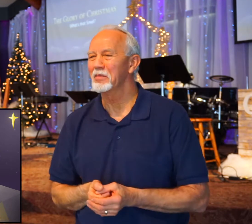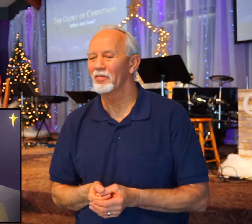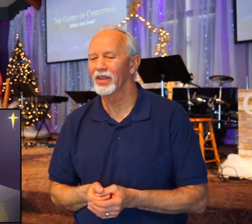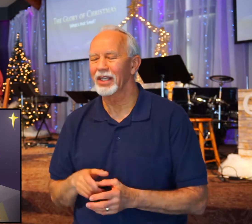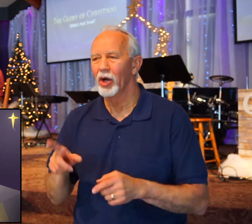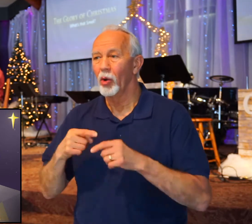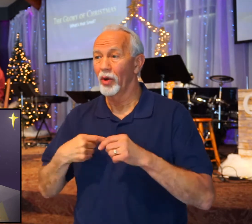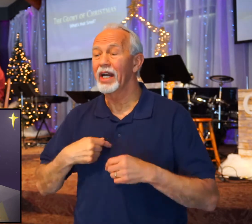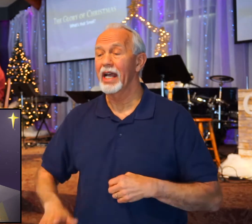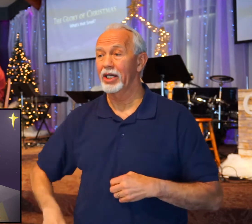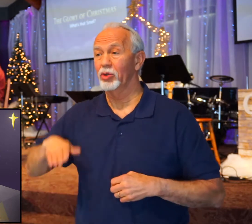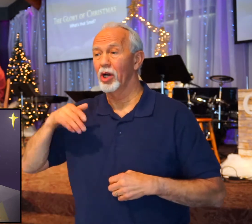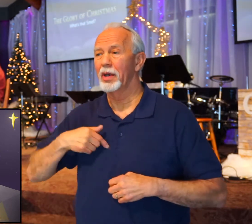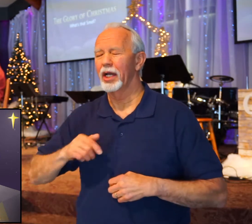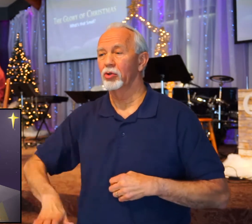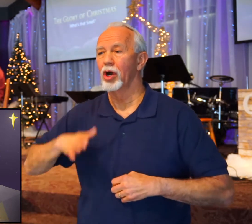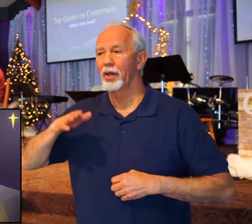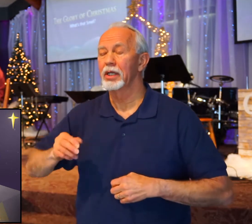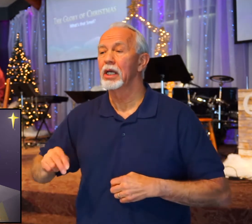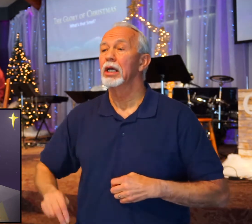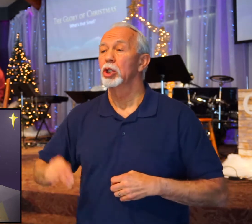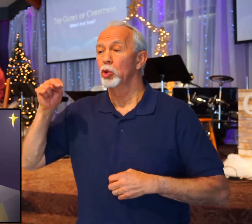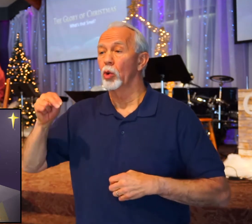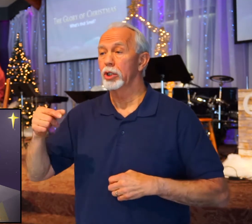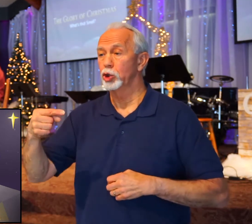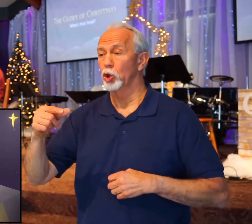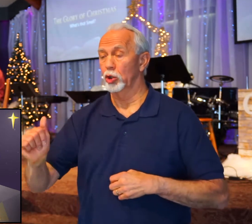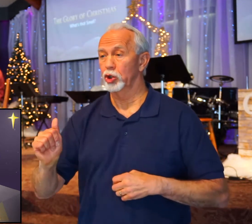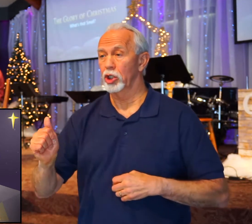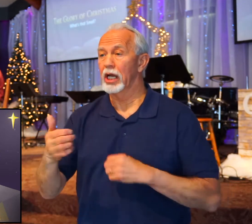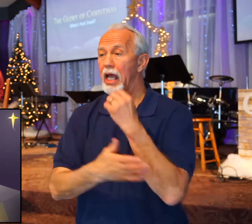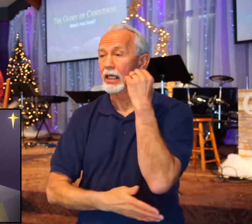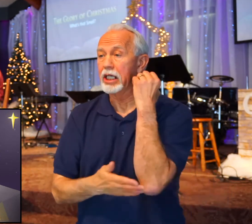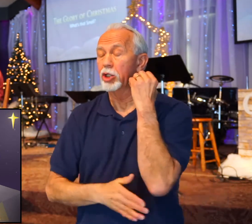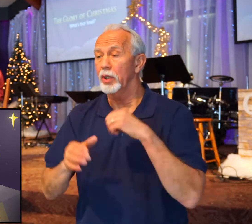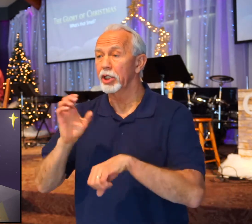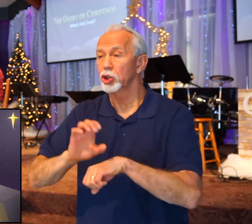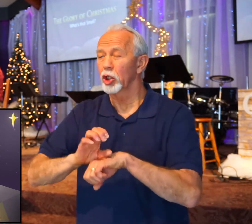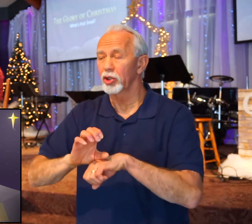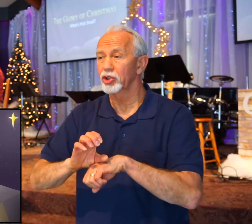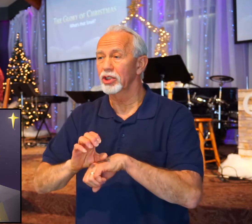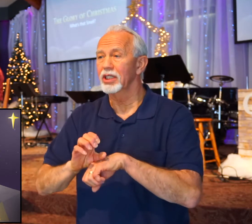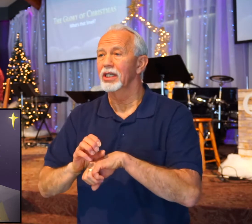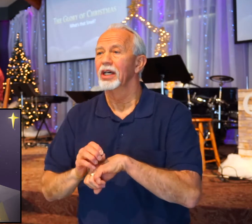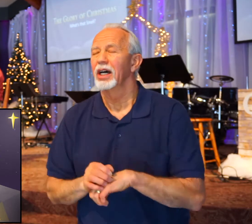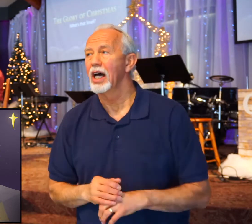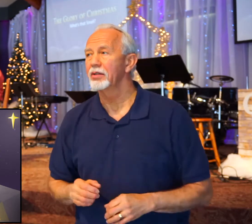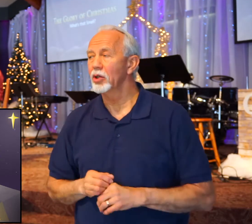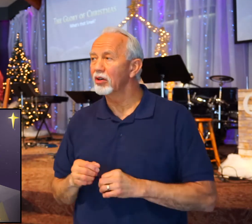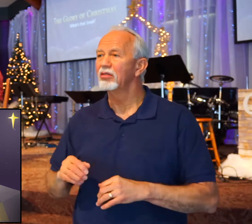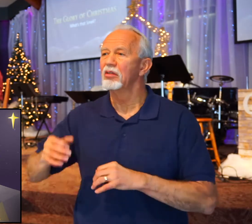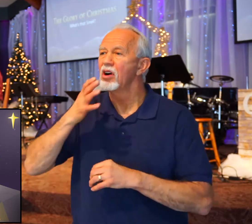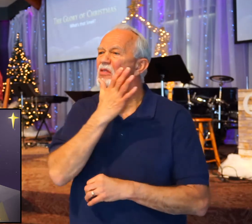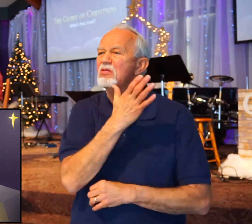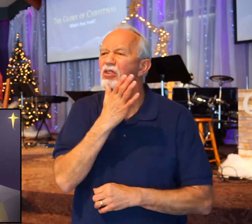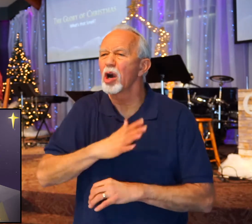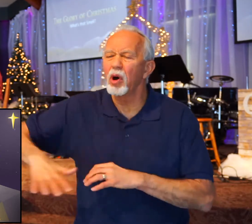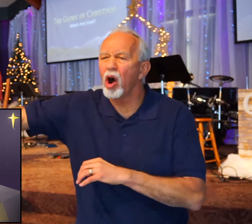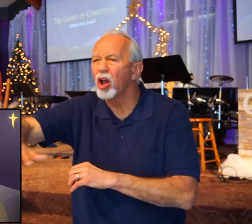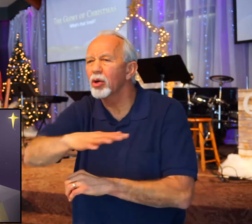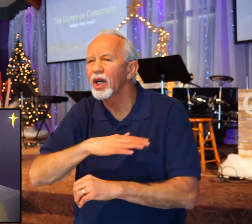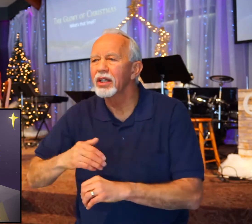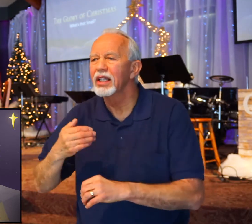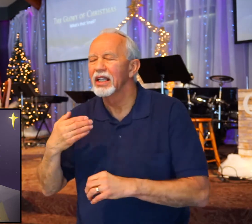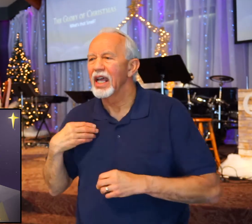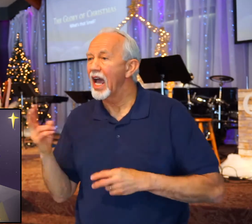When I grew up in North Georgia, country church, out where there's farmland all around. And when we would